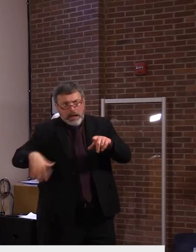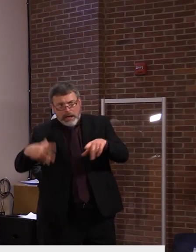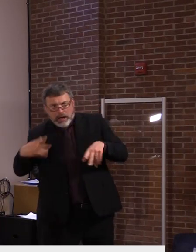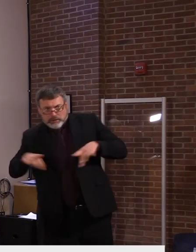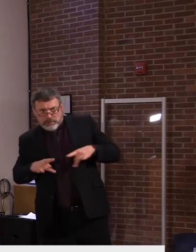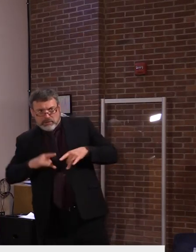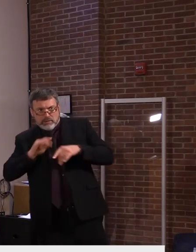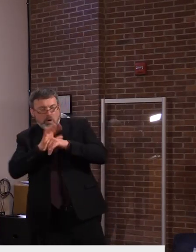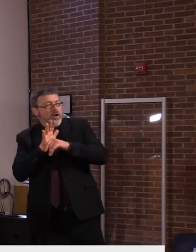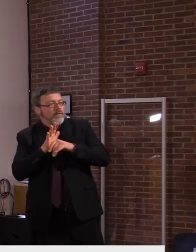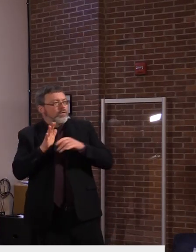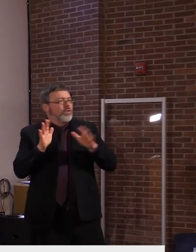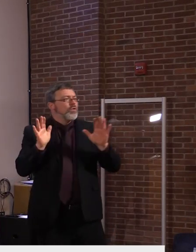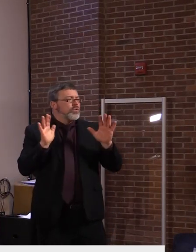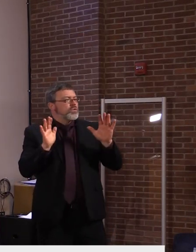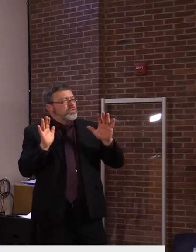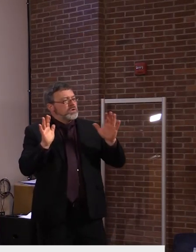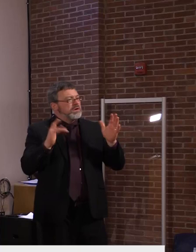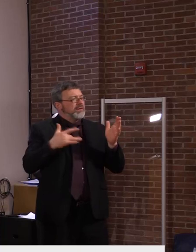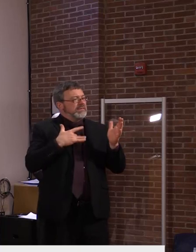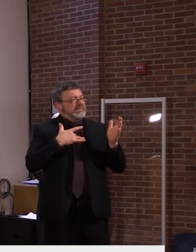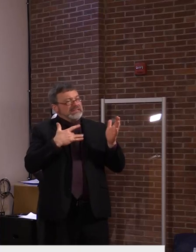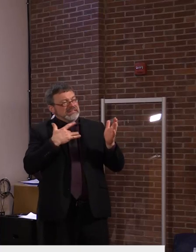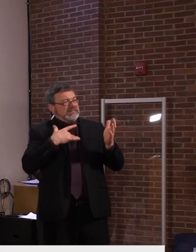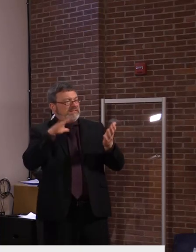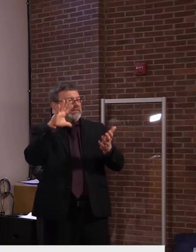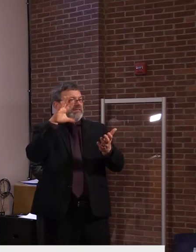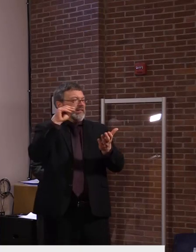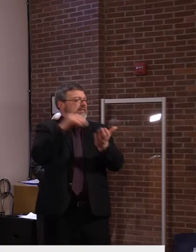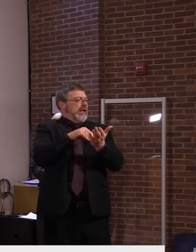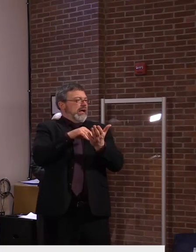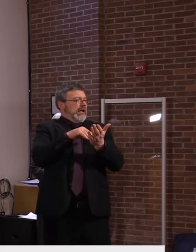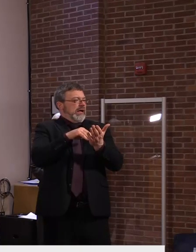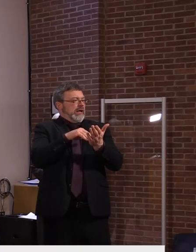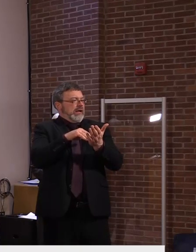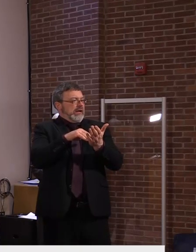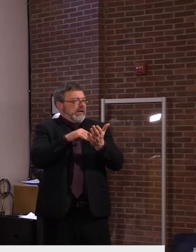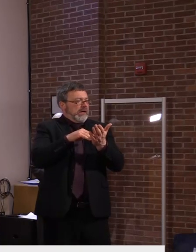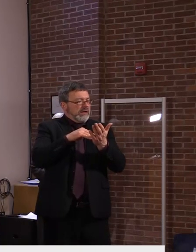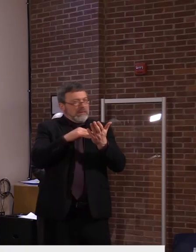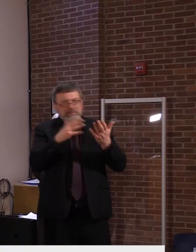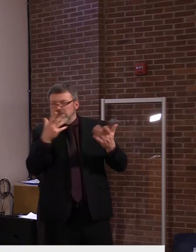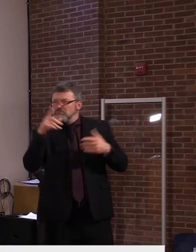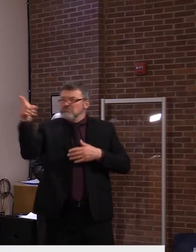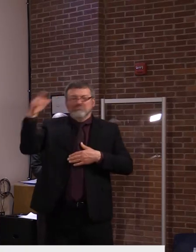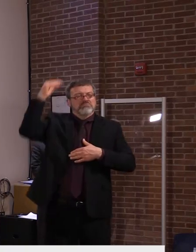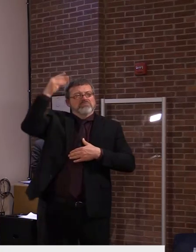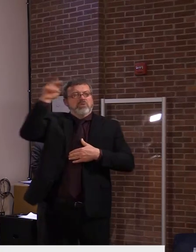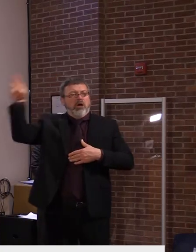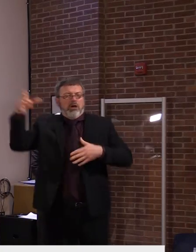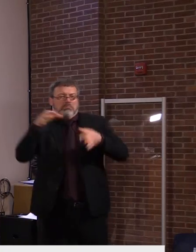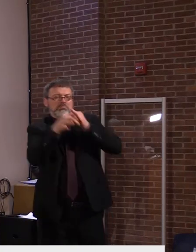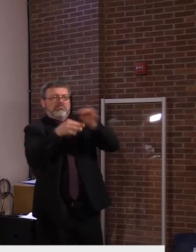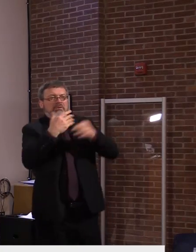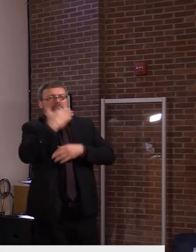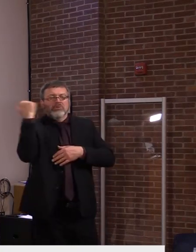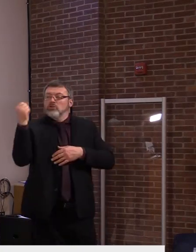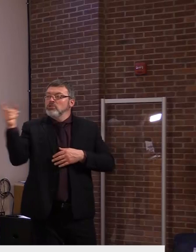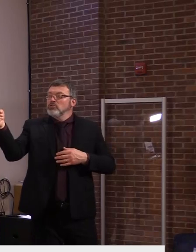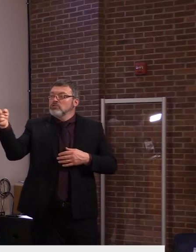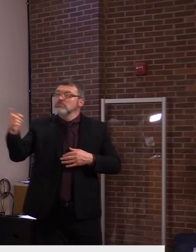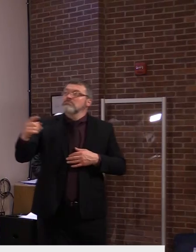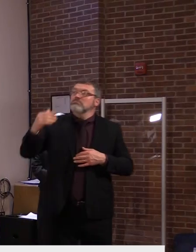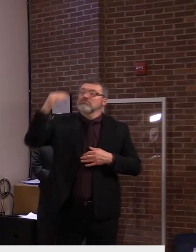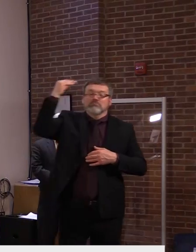around 50,000, but Dr. Levine might have that number. Just keep in mind, we've probably